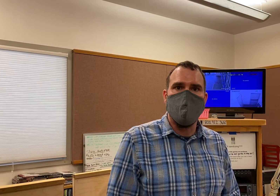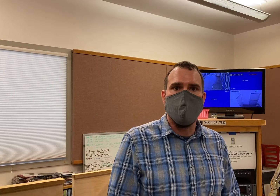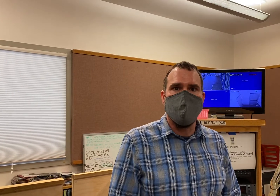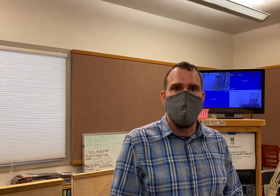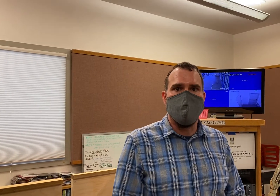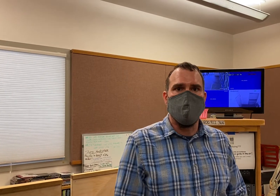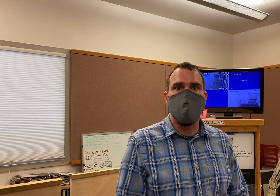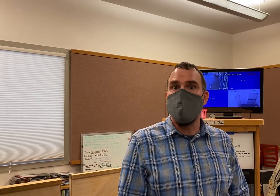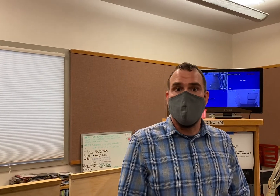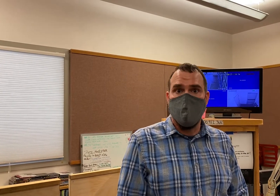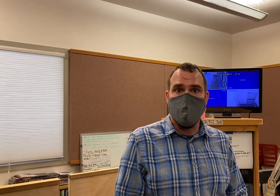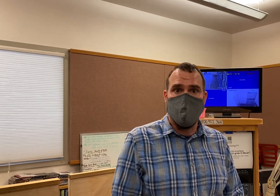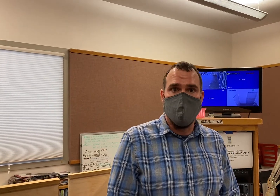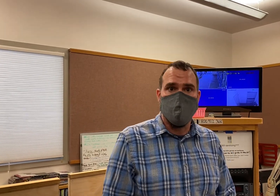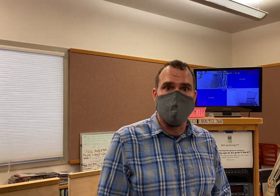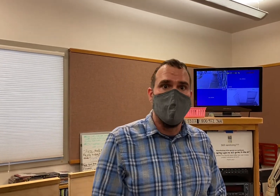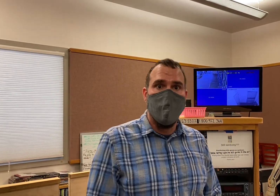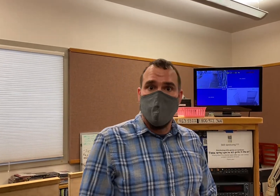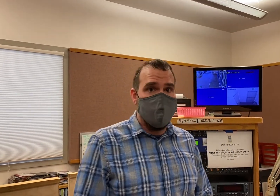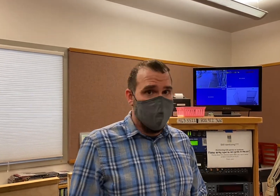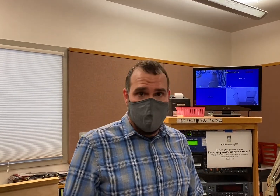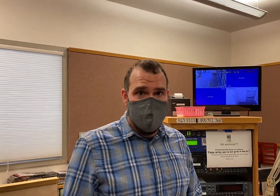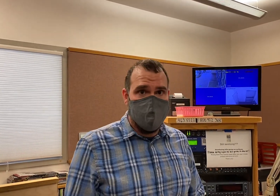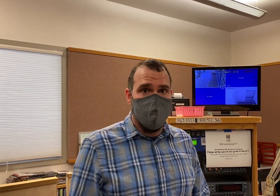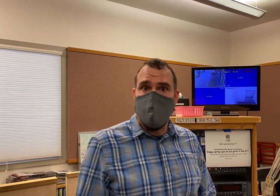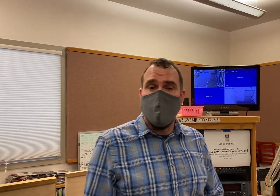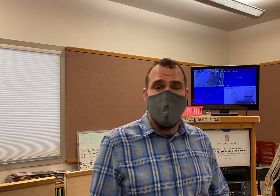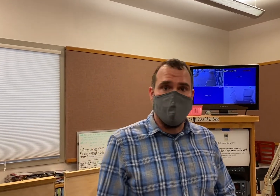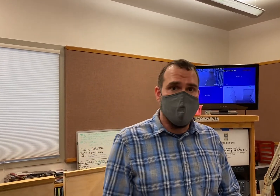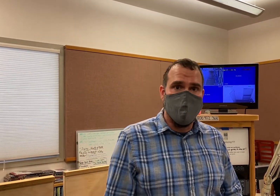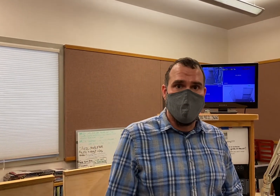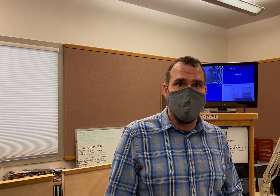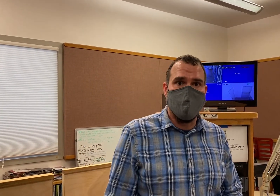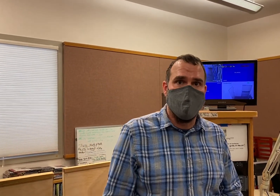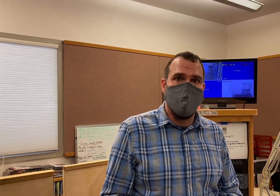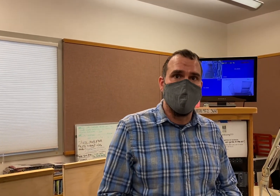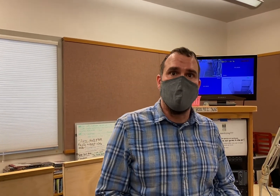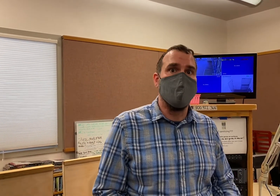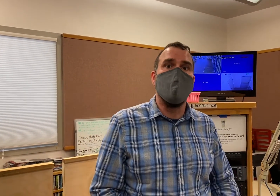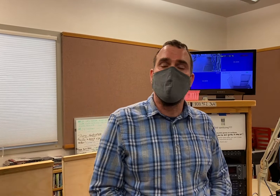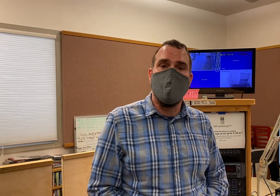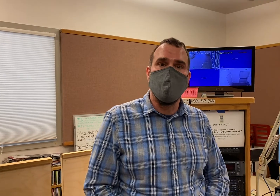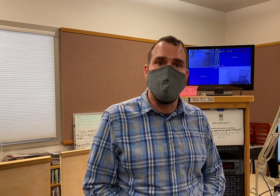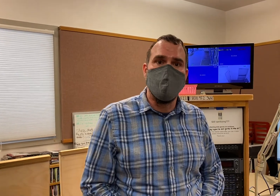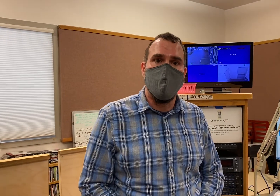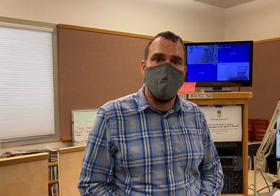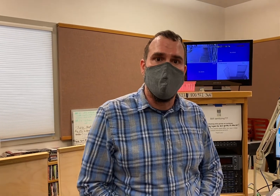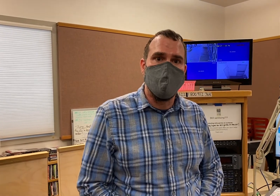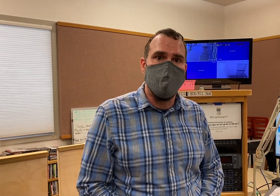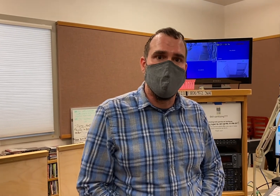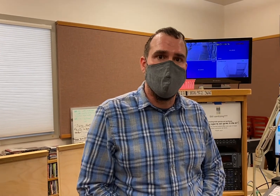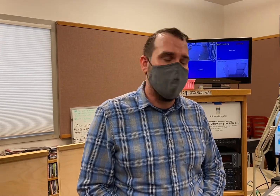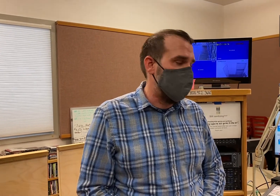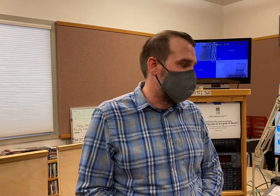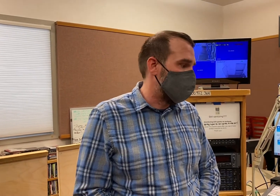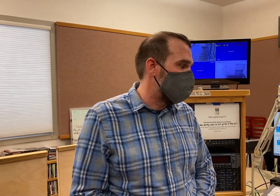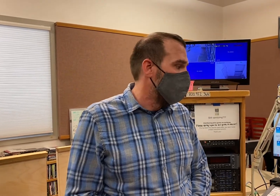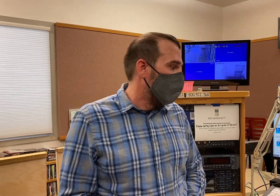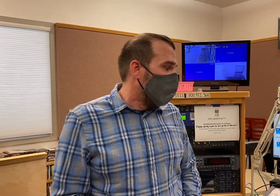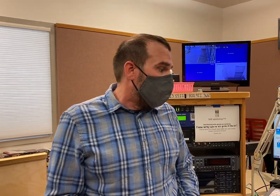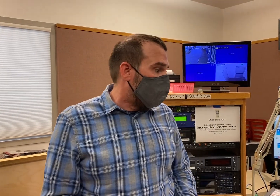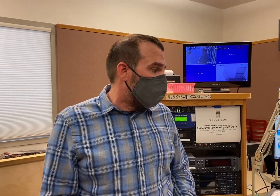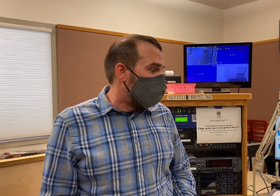first thing that defines us is we don't run commercials. By definition, we can't. We're simply not allowed to by the terms of our